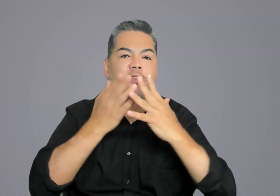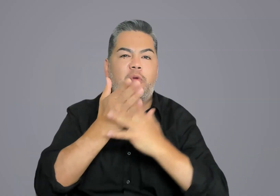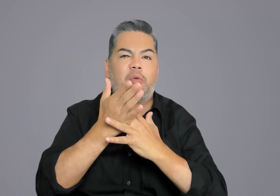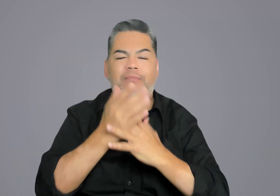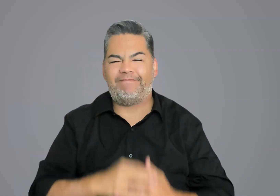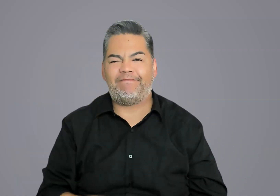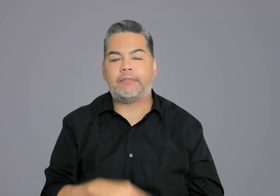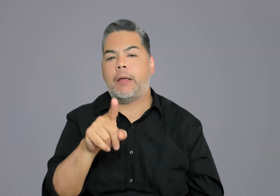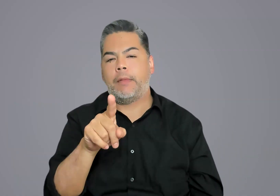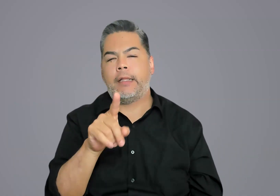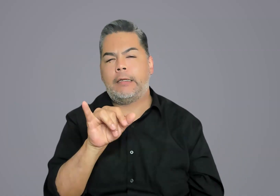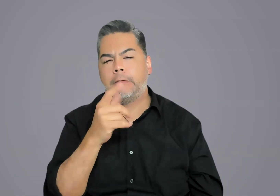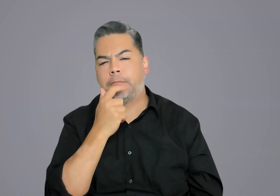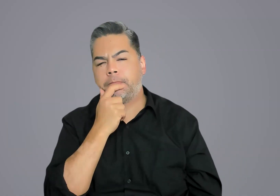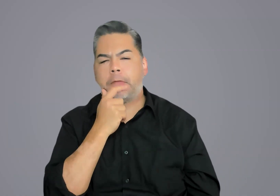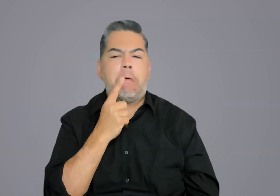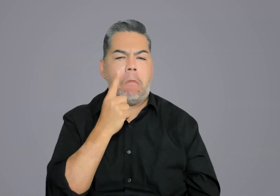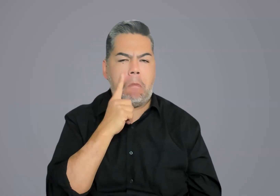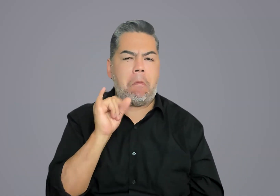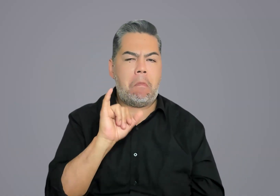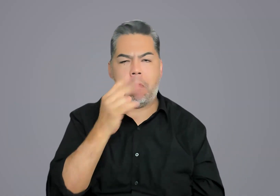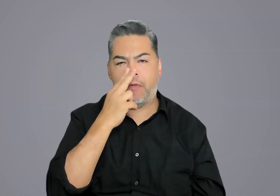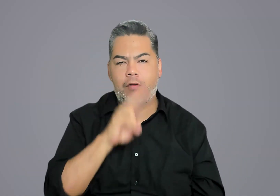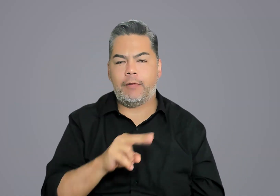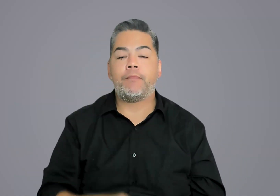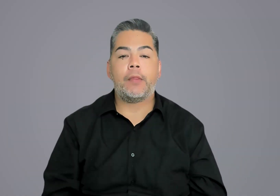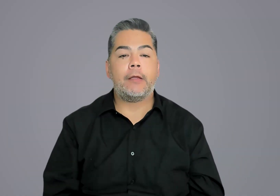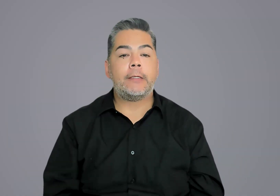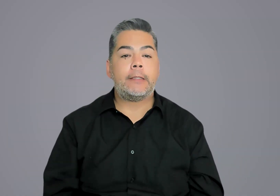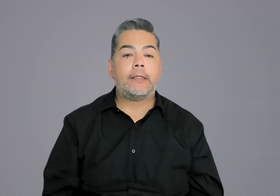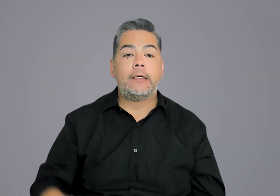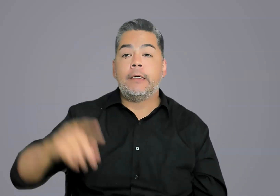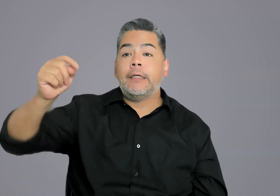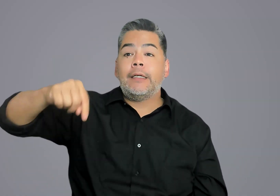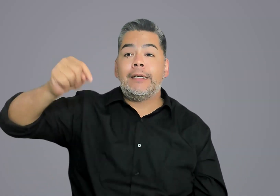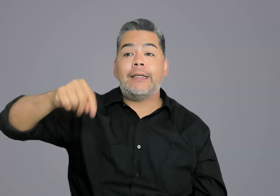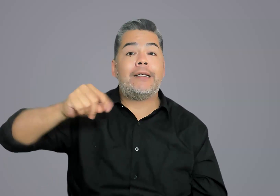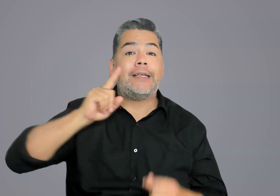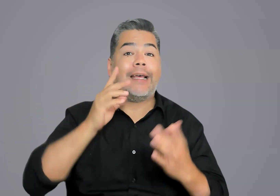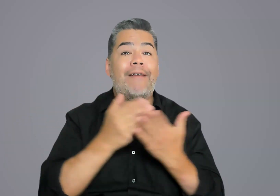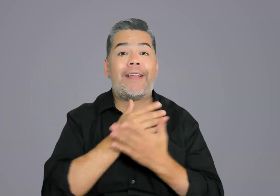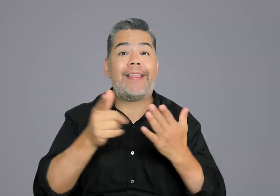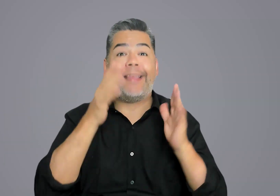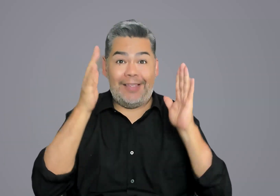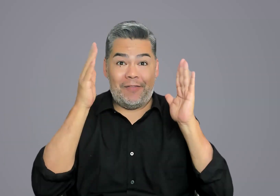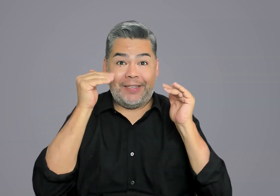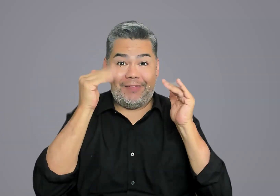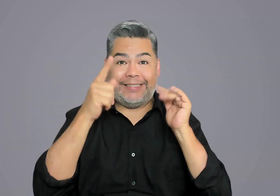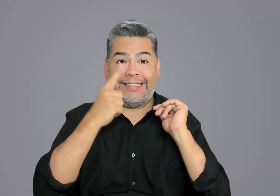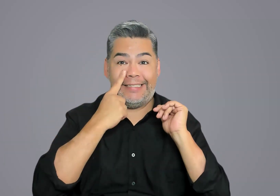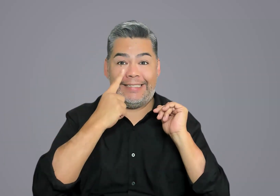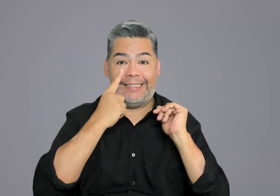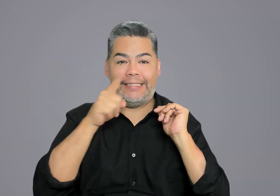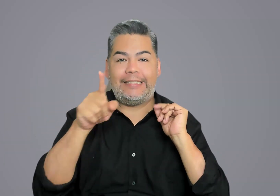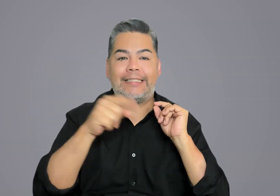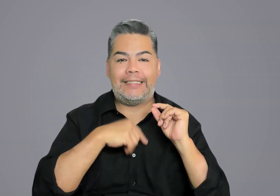that looks like it should be fine. Scrolling down the page, everything that you would expect to see in the main